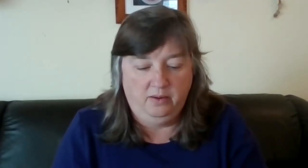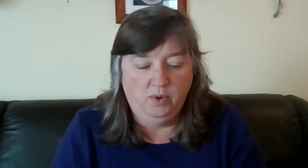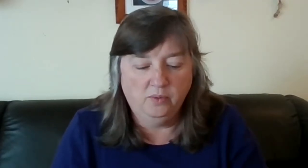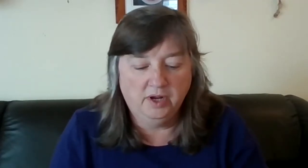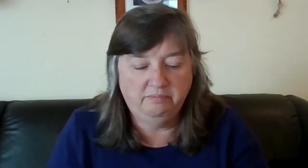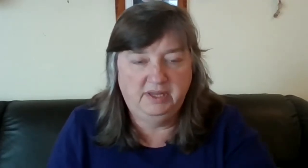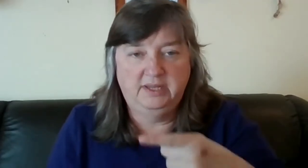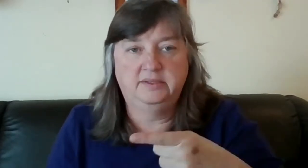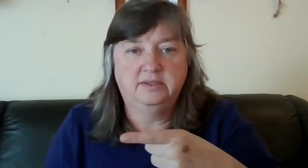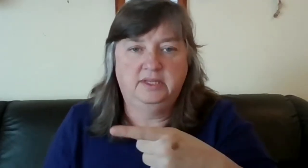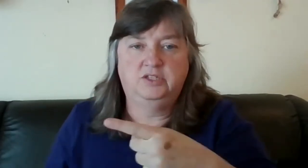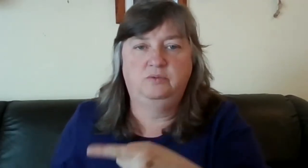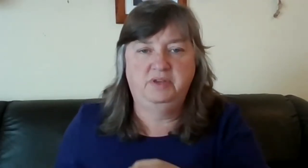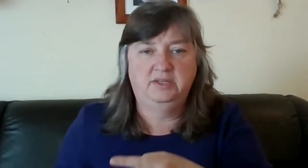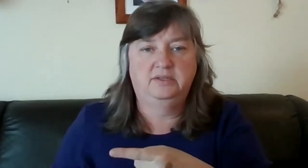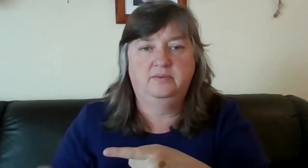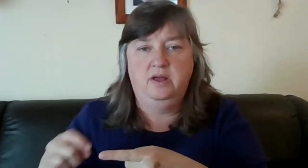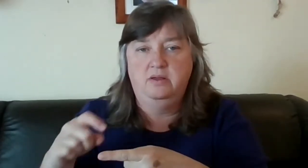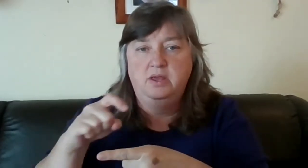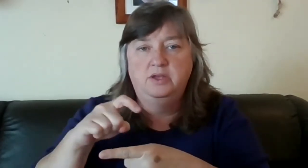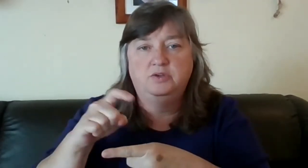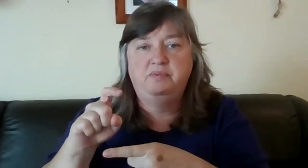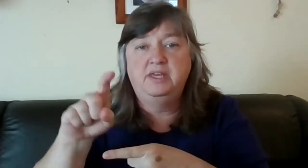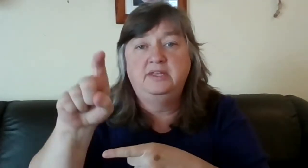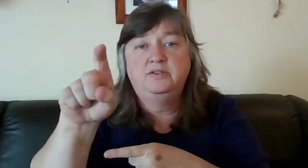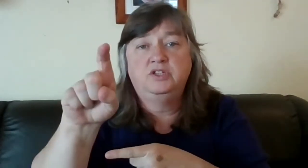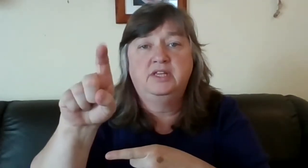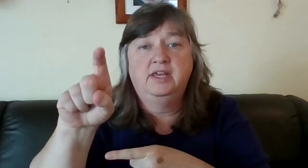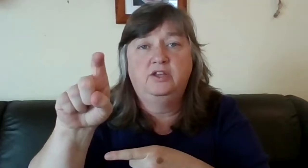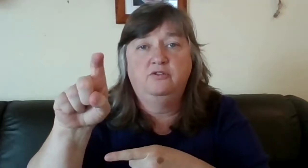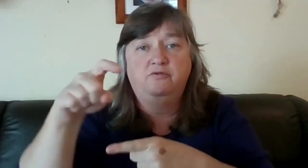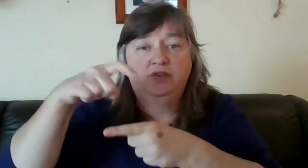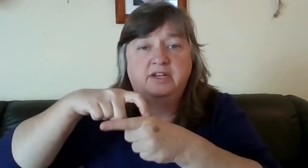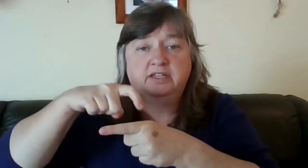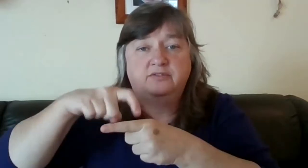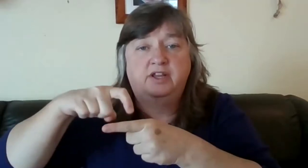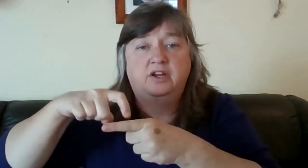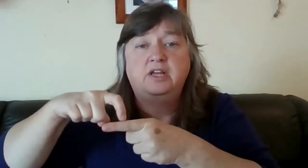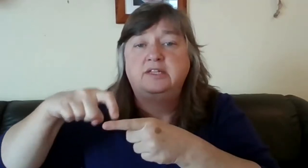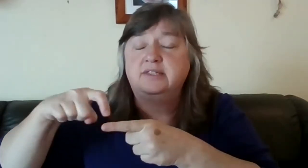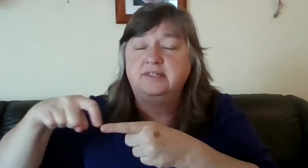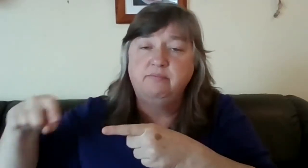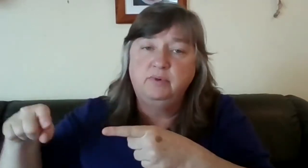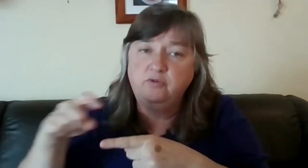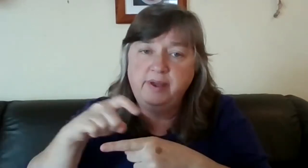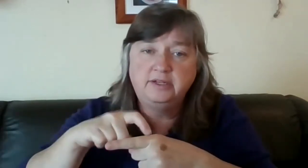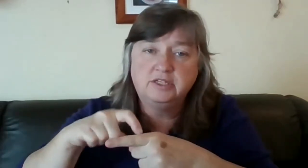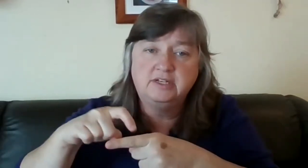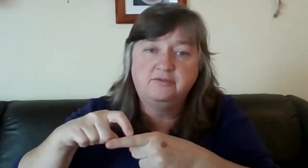While we're on beans, let's do peas as well. So peas, you just take your index finger. It's the same movement, just a different